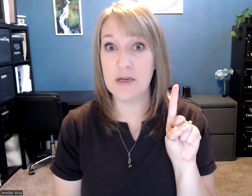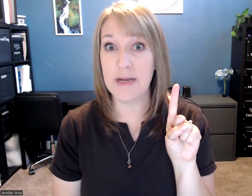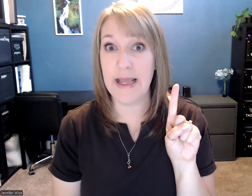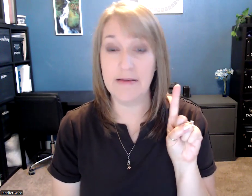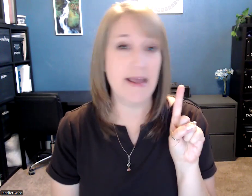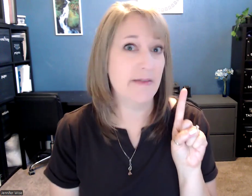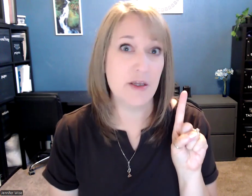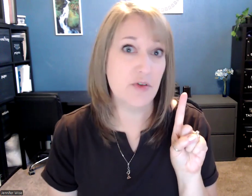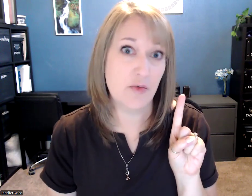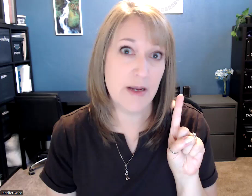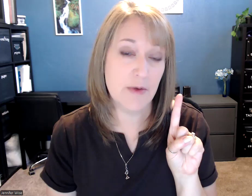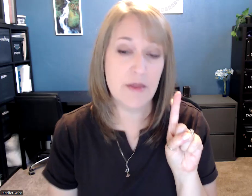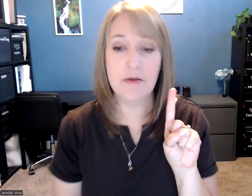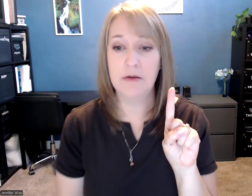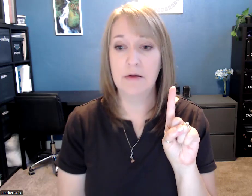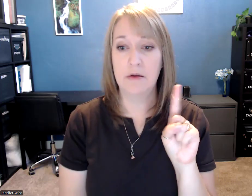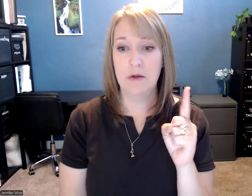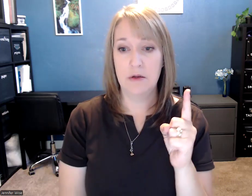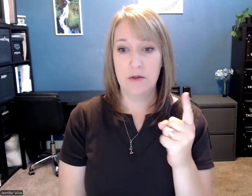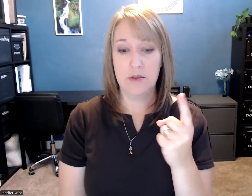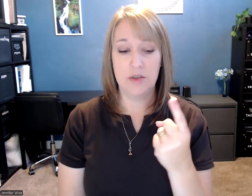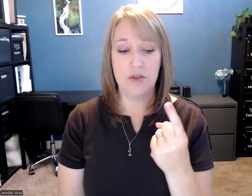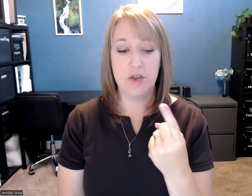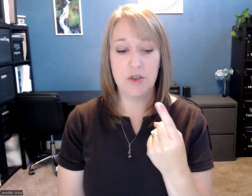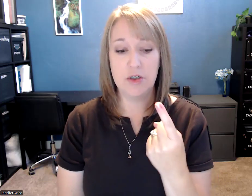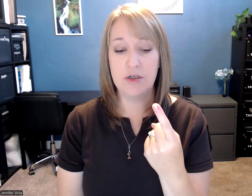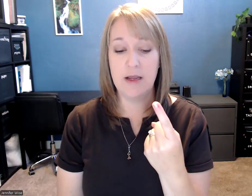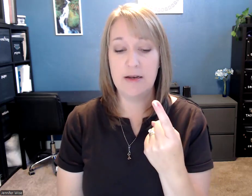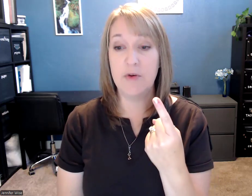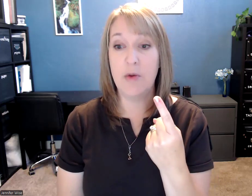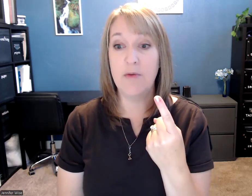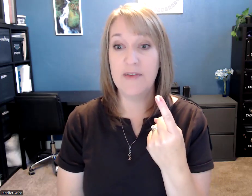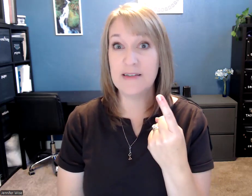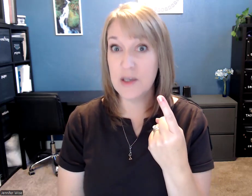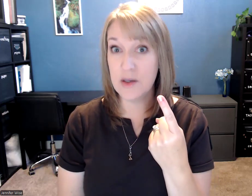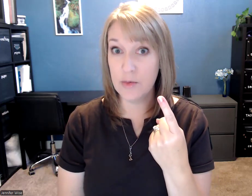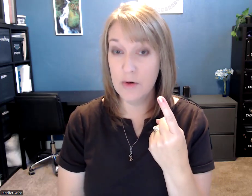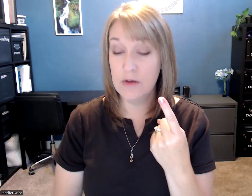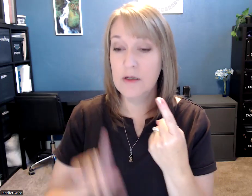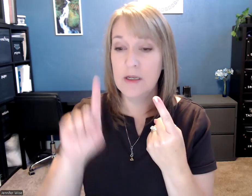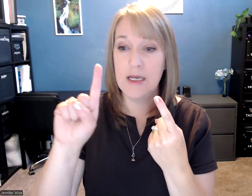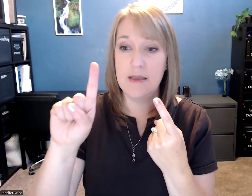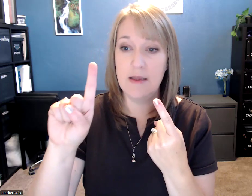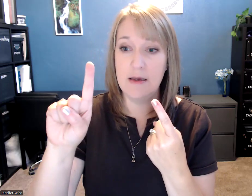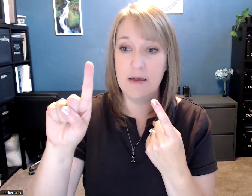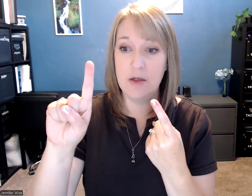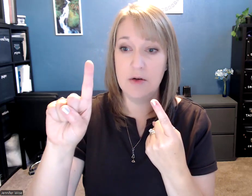non-dominant hand, the hand that you don't write with, to turn to have your palm facing you, and then